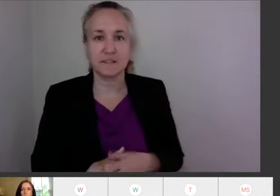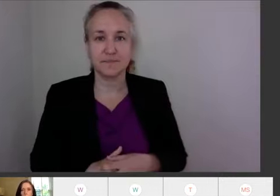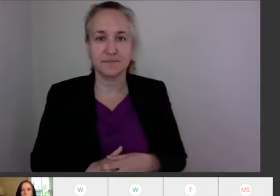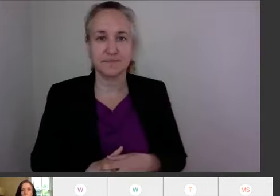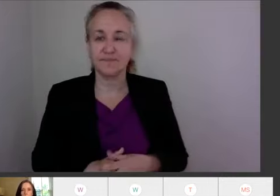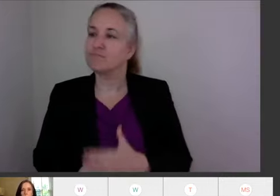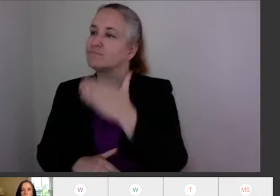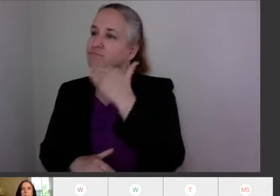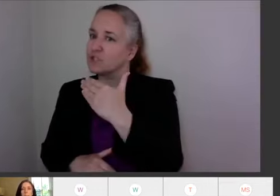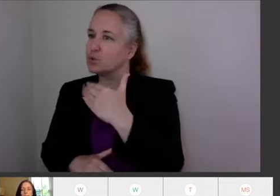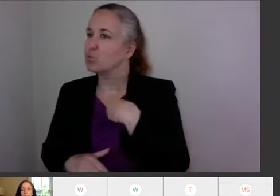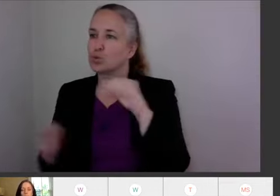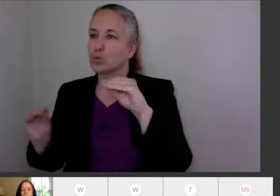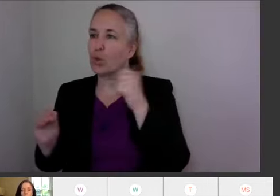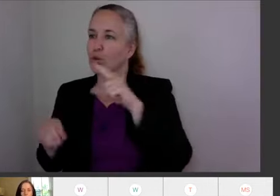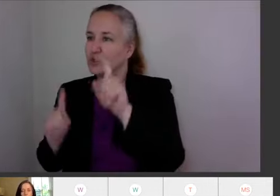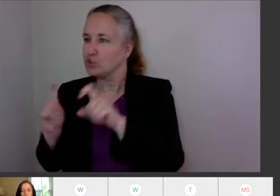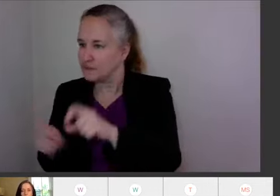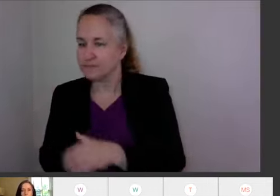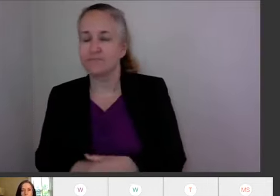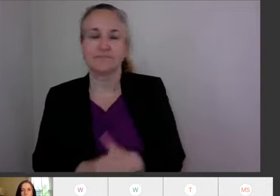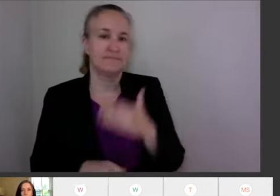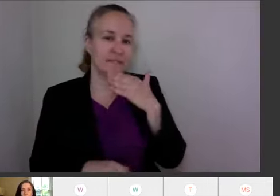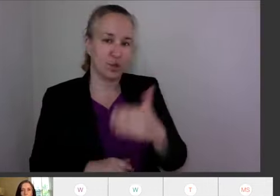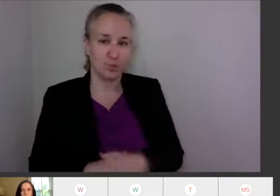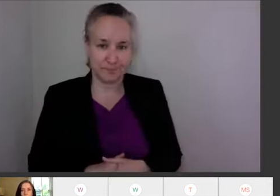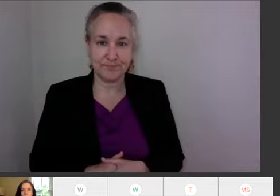Thank you. No follow-ups. Thank you.